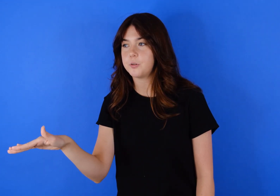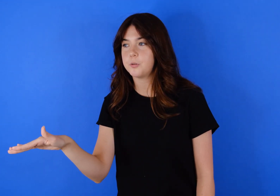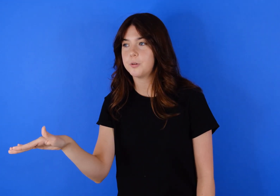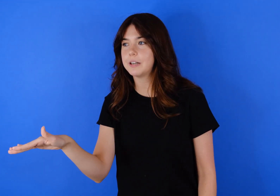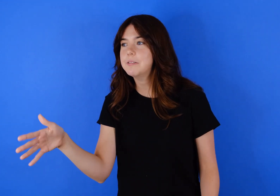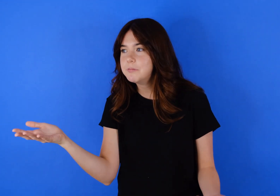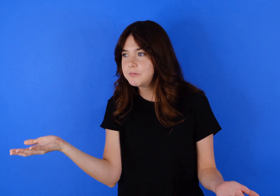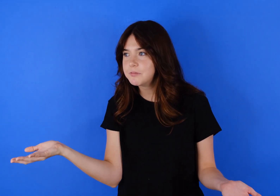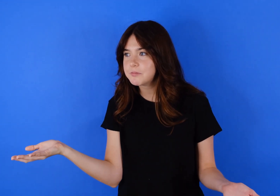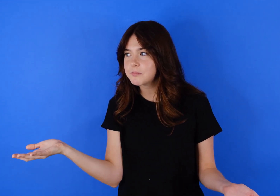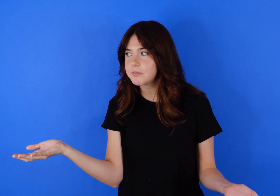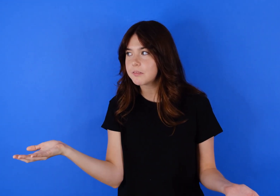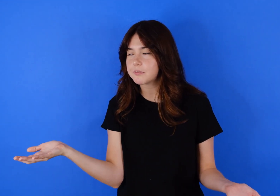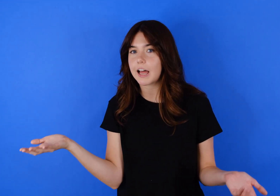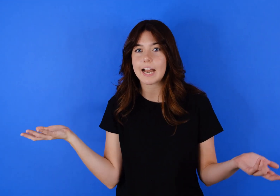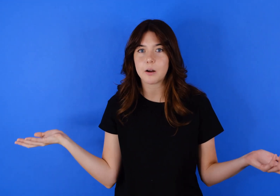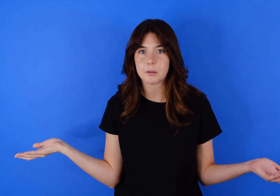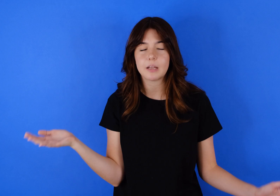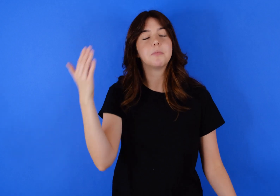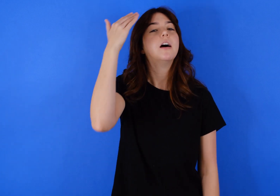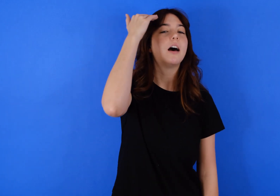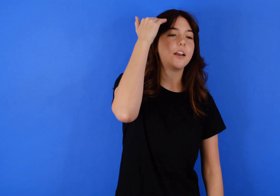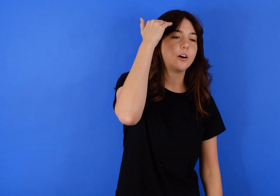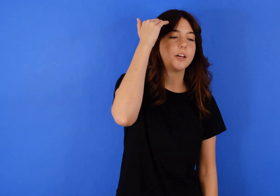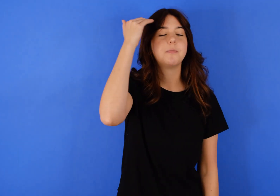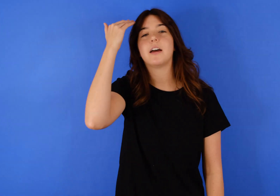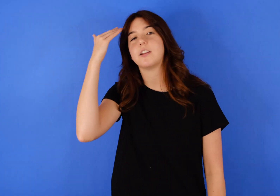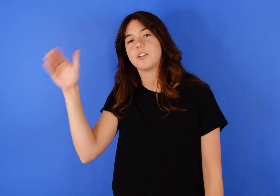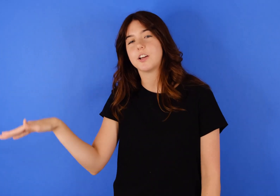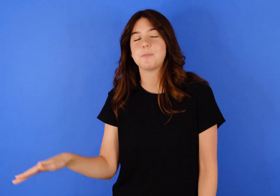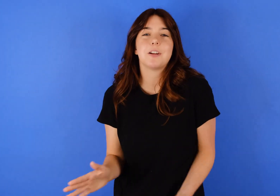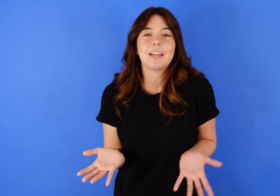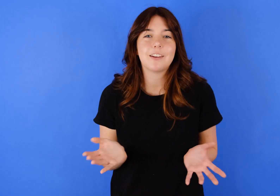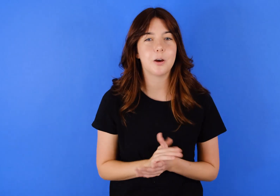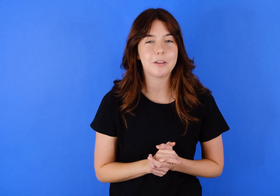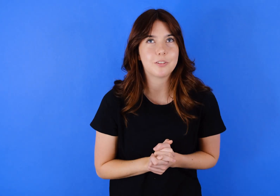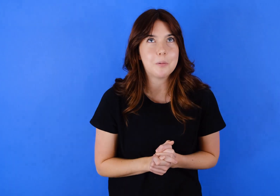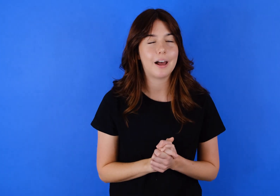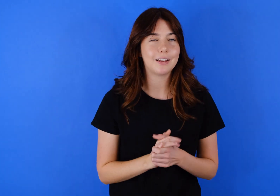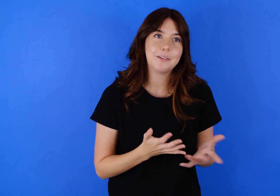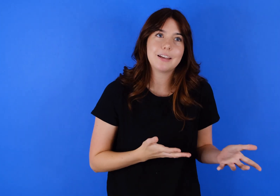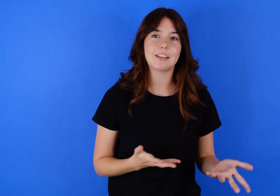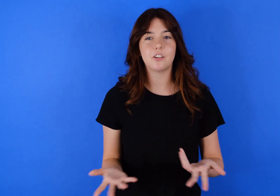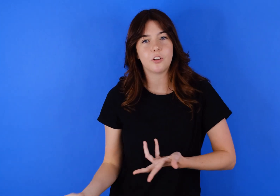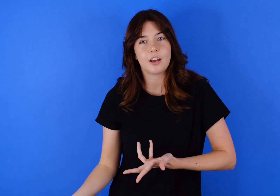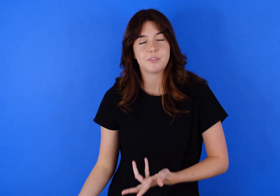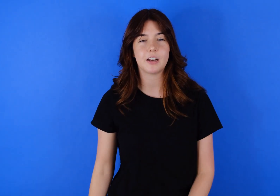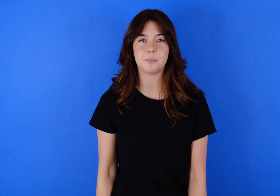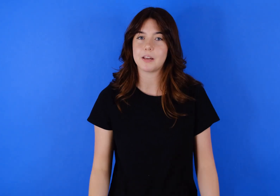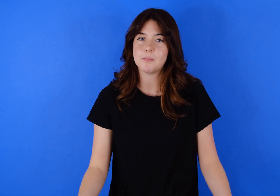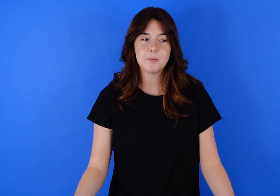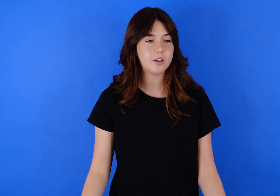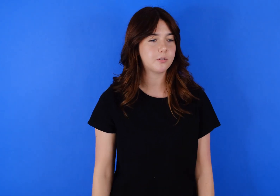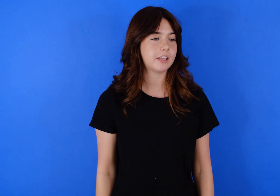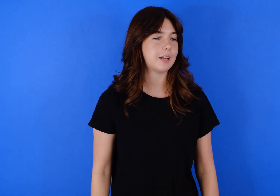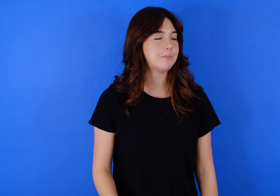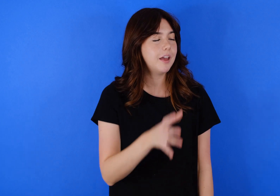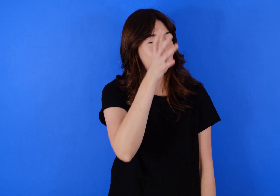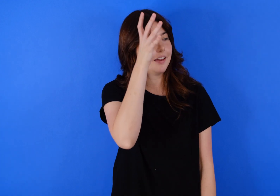to fly an airplane. I know it. I don't know it. You're getting to know me so well. I know ASL, don't know how to fly an airplane. Maybe you can relate.